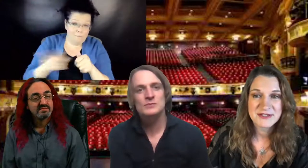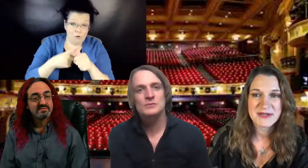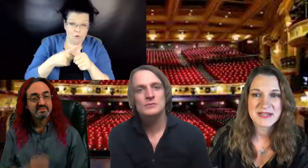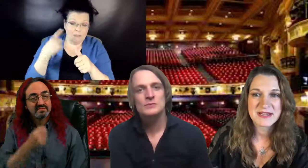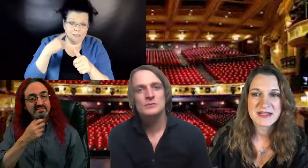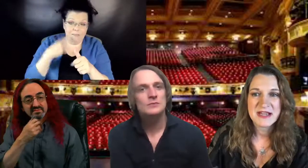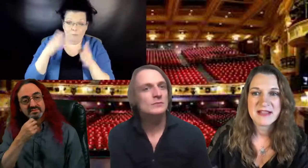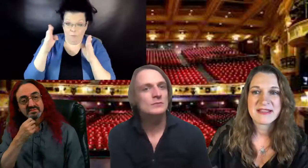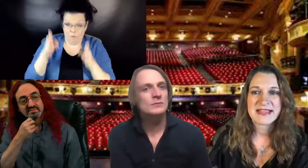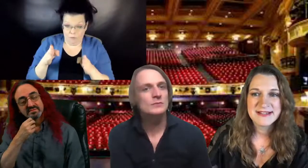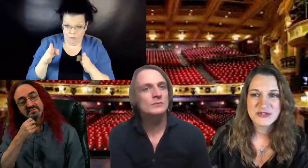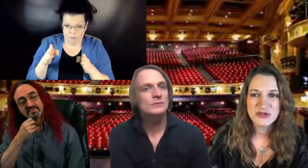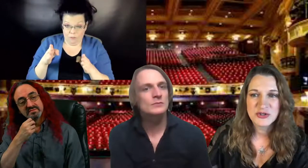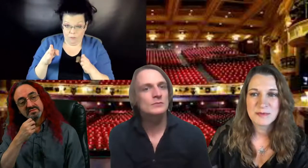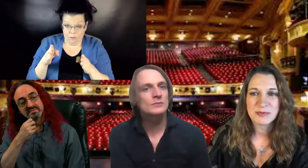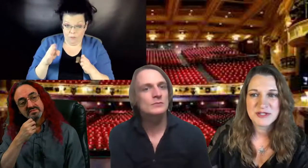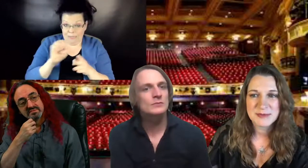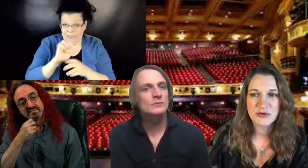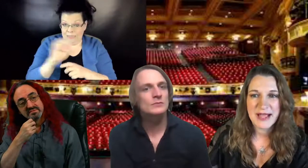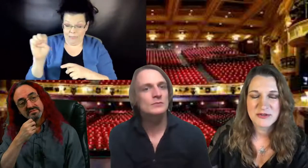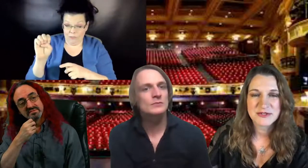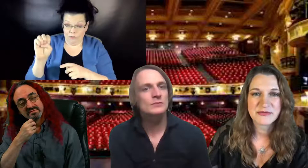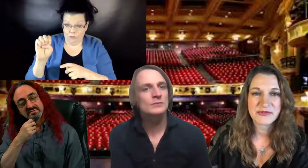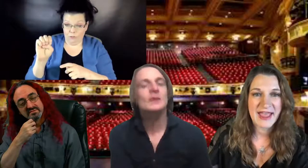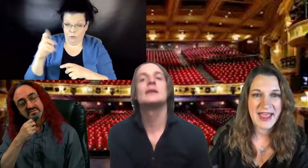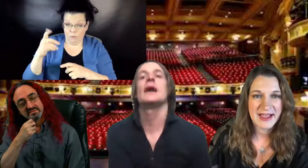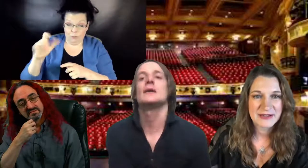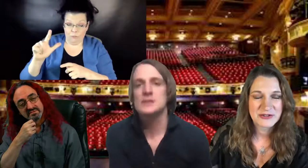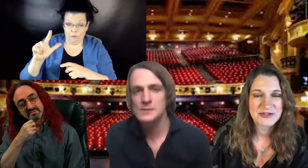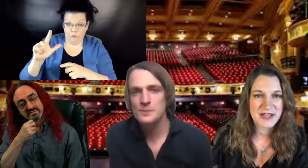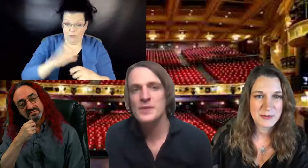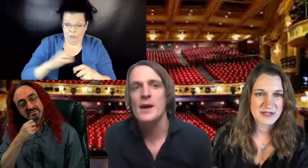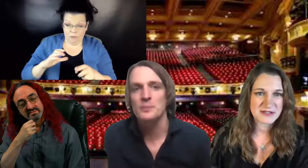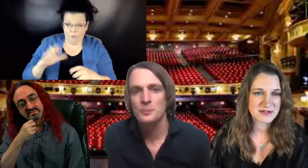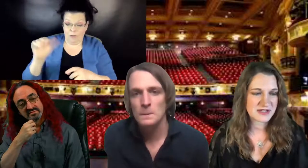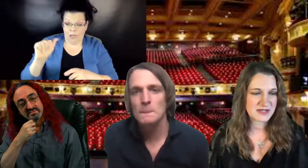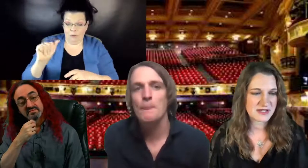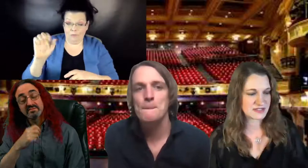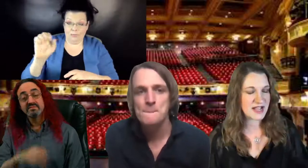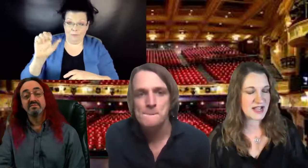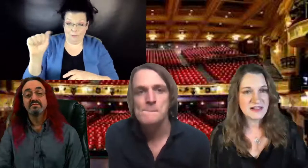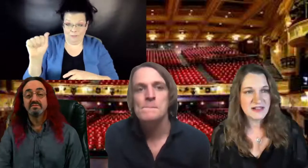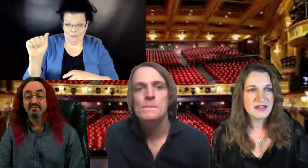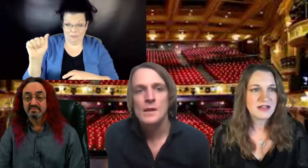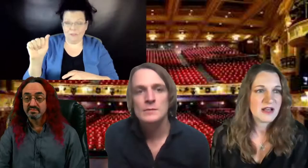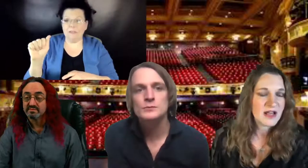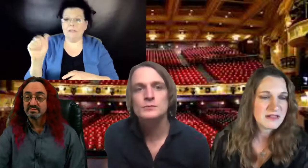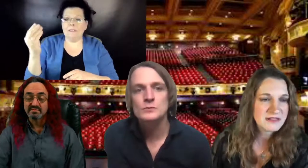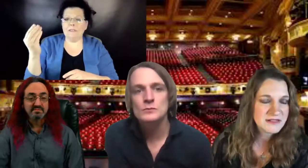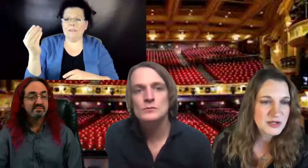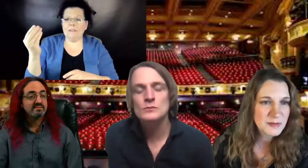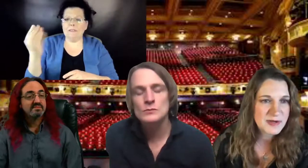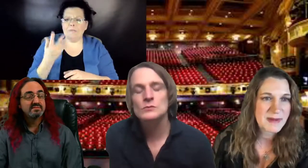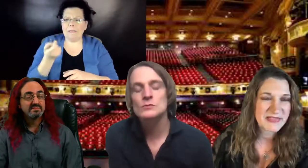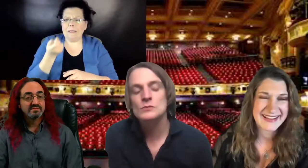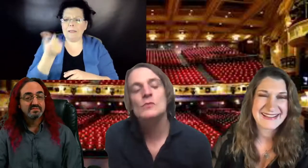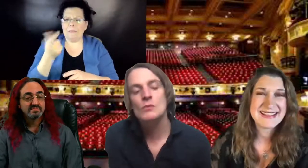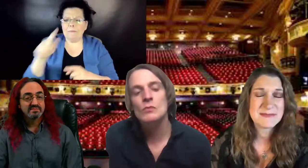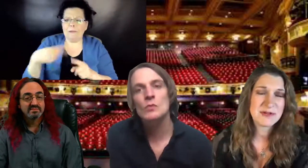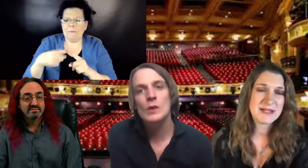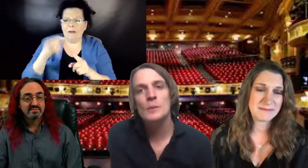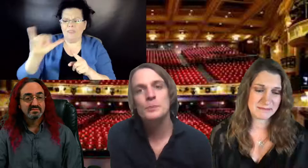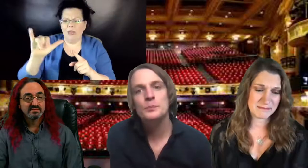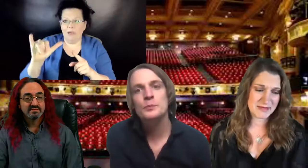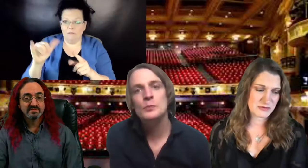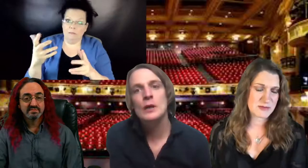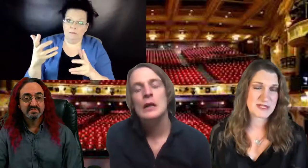person to be the Eastern Principal Counsel for the Actors Equity Association. Tell a little bit about that, because that's